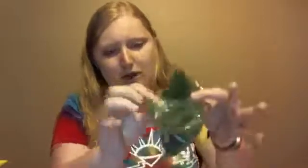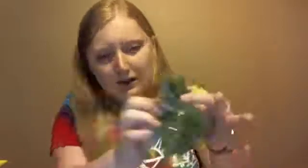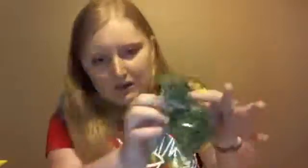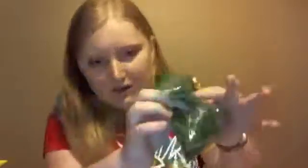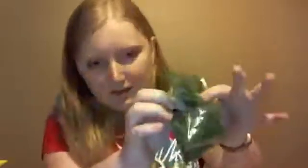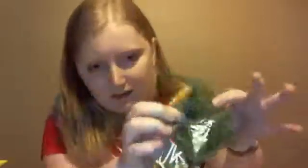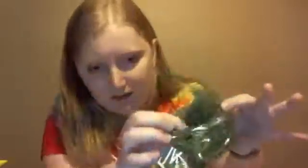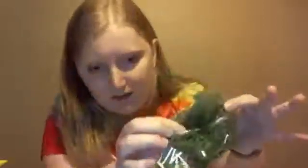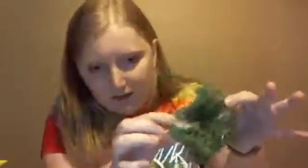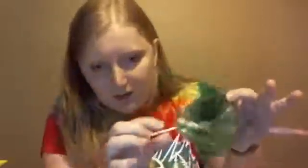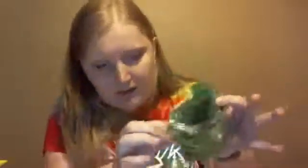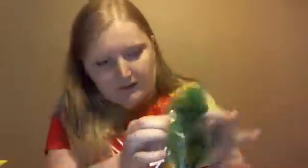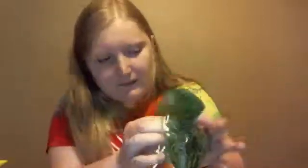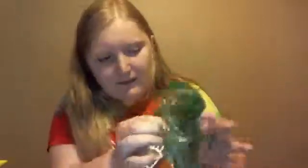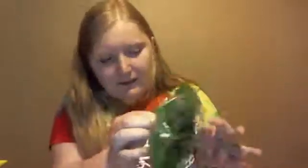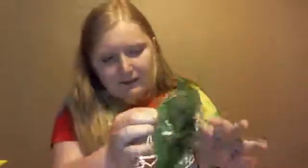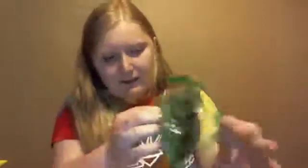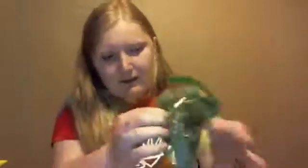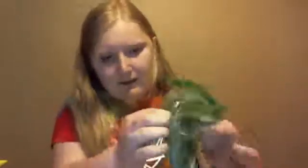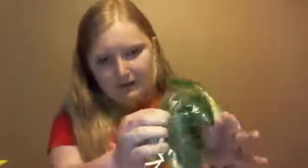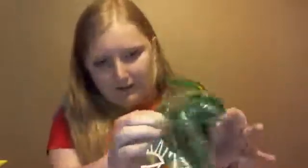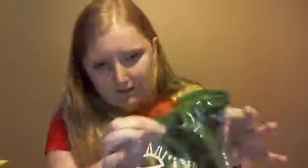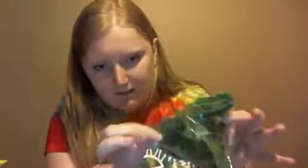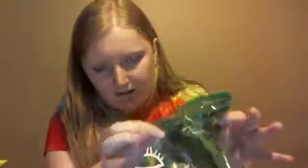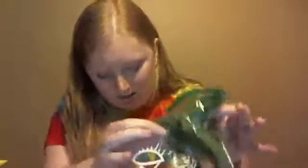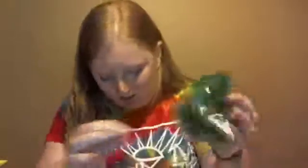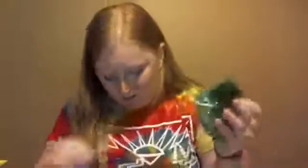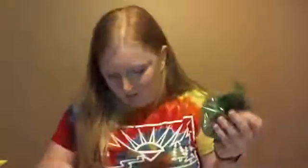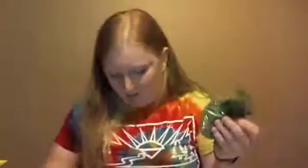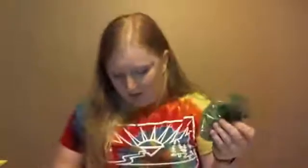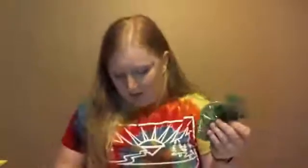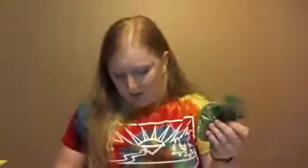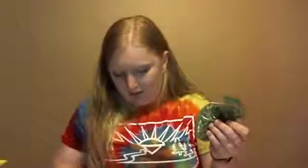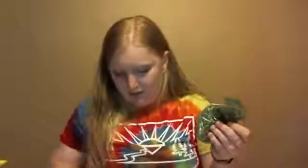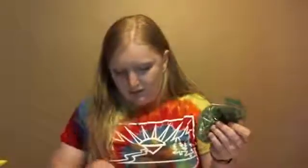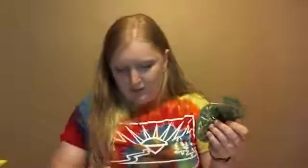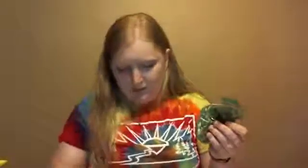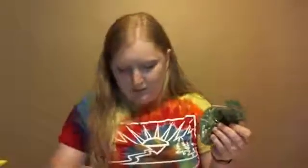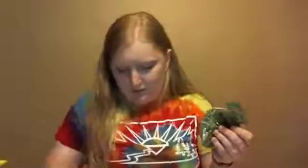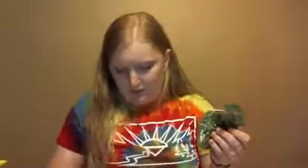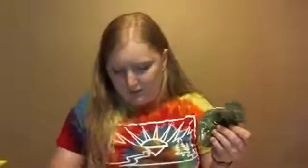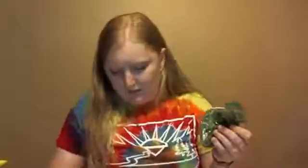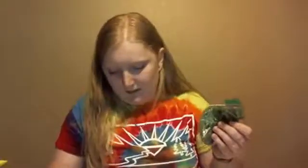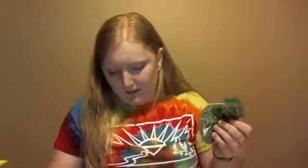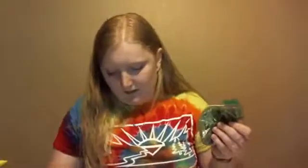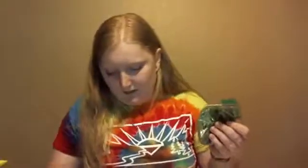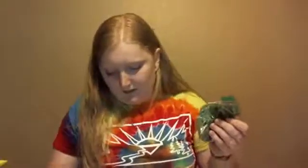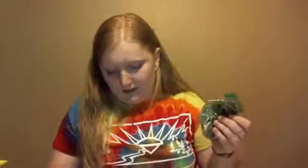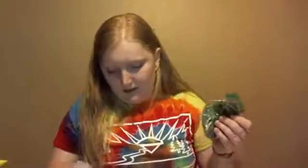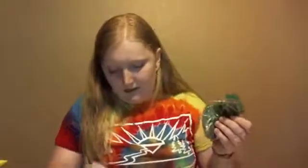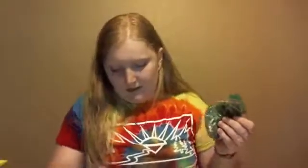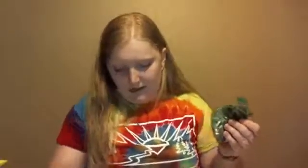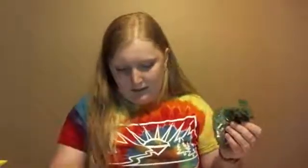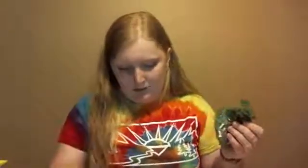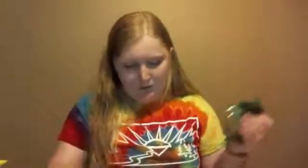you can see it's pretty, it sticks together pretty well. It's got a nice clean